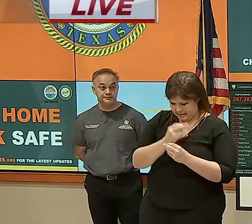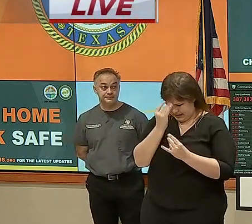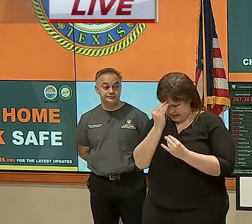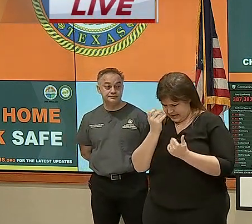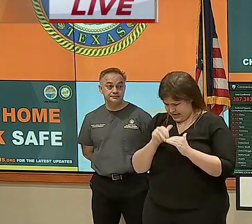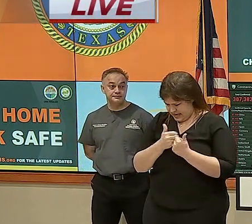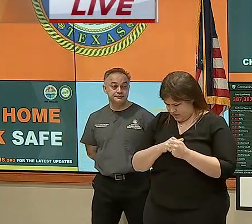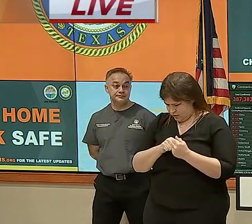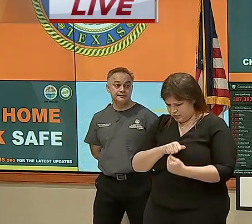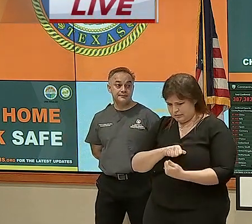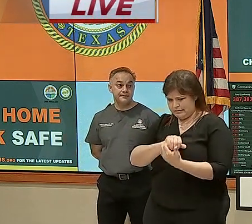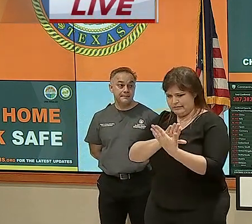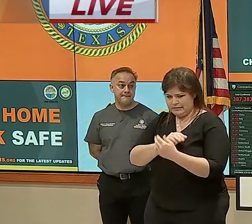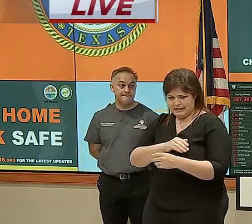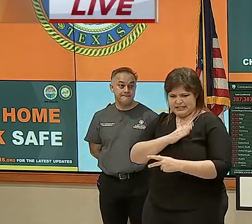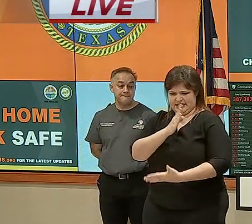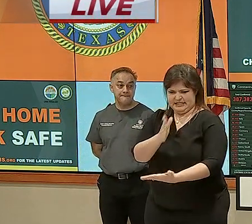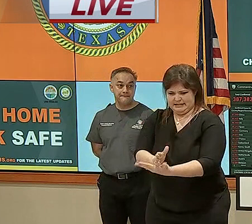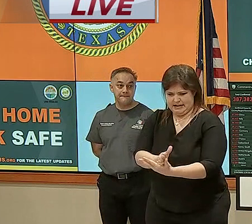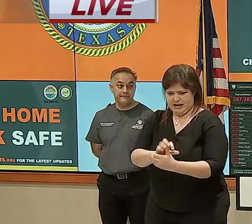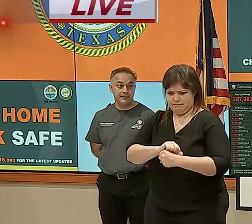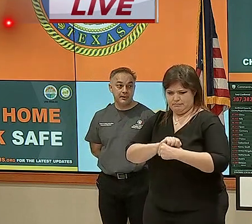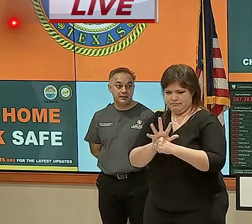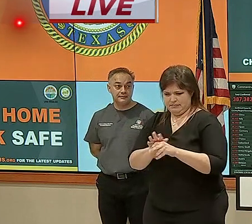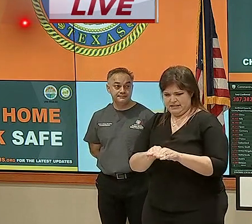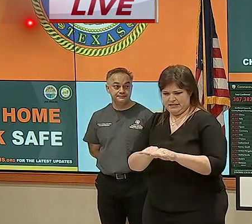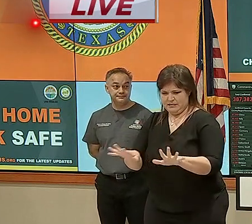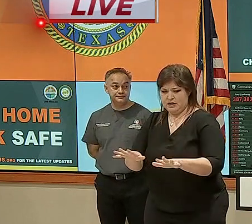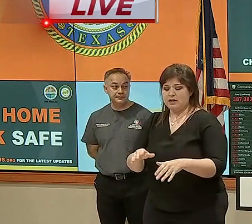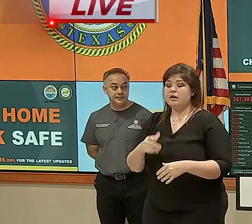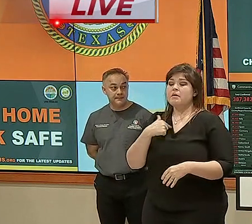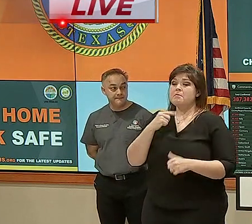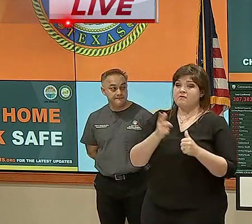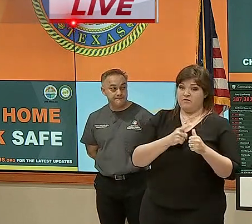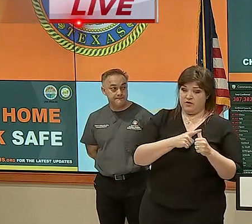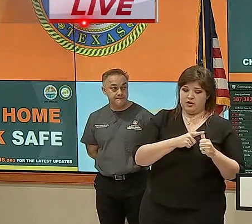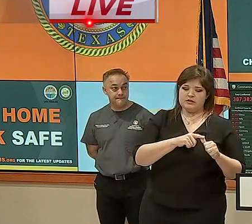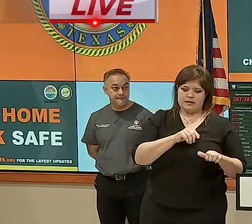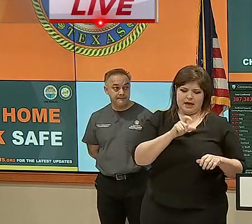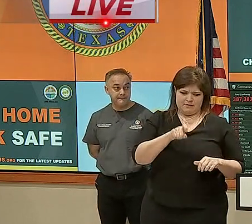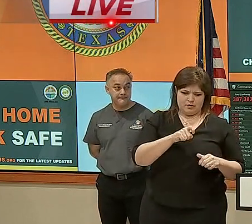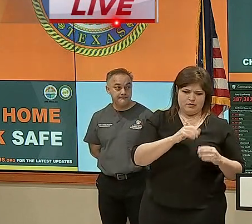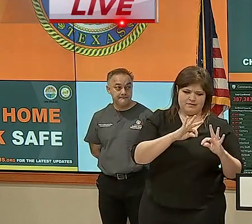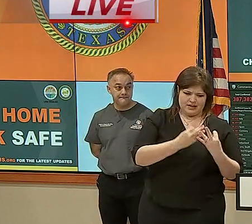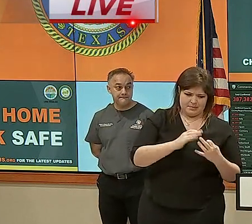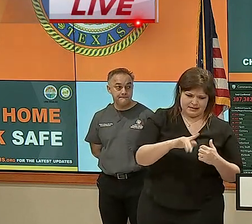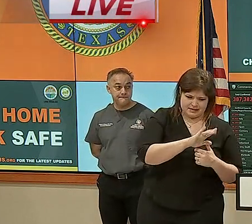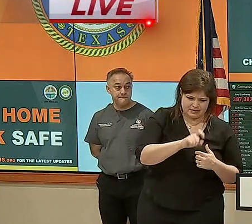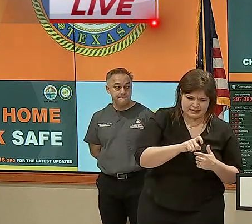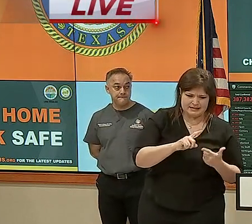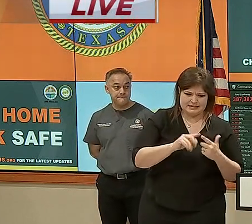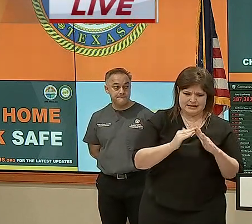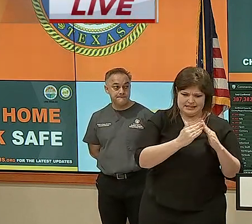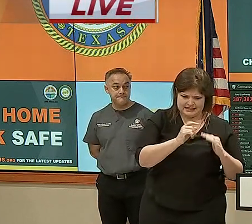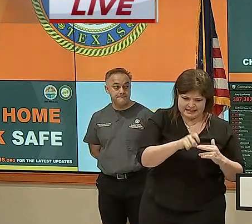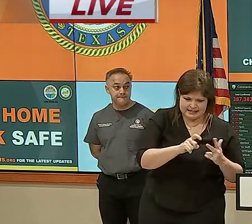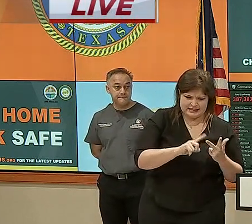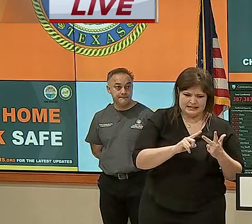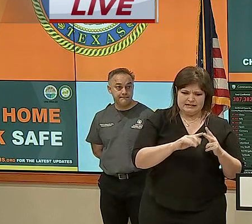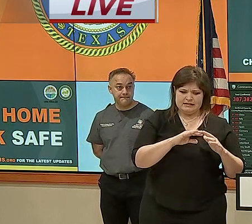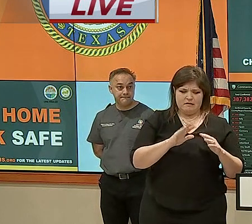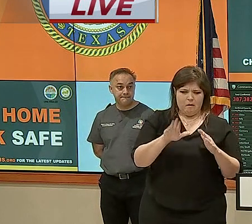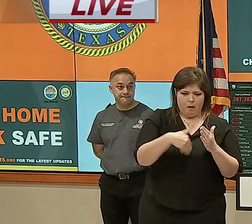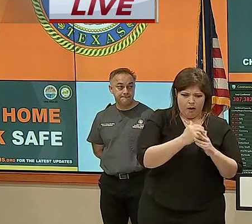and balance the needs of families, businesses, and the city's economic interests. The new order means